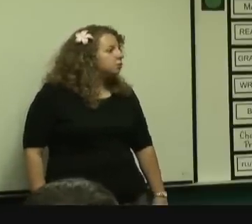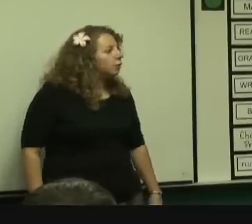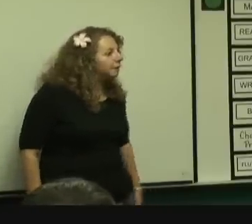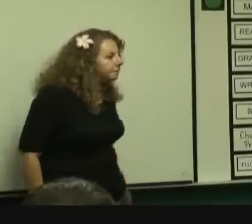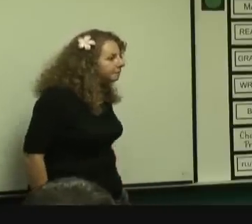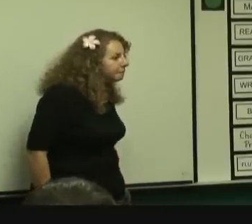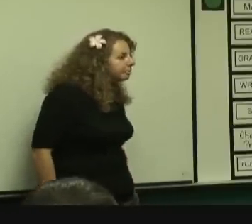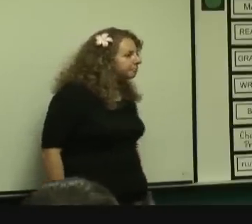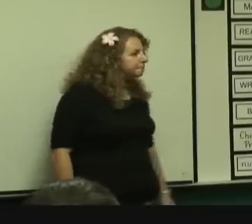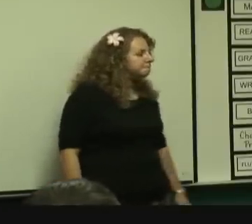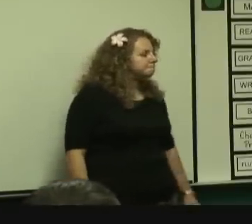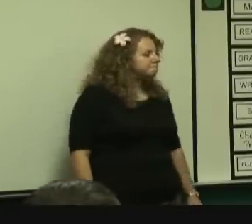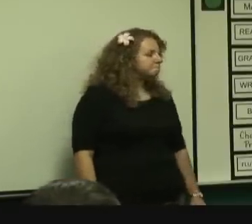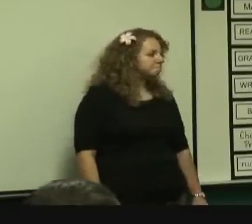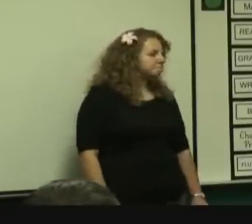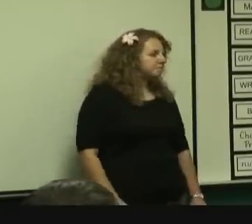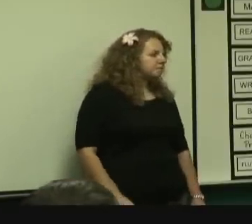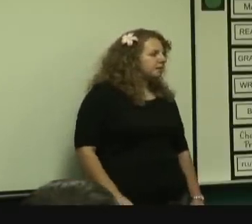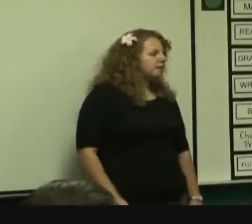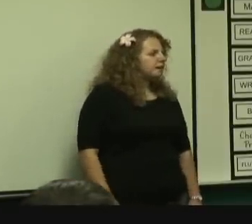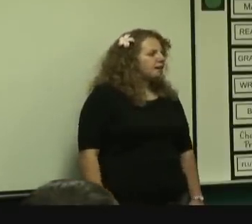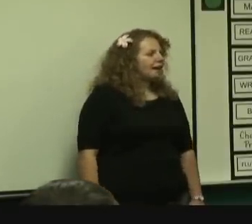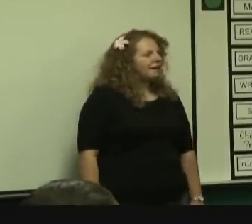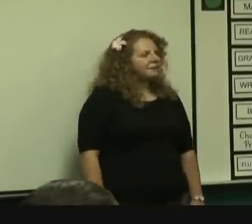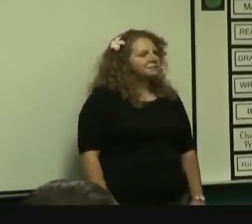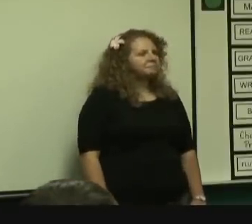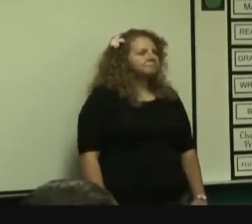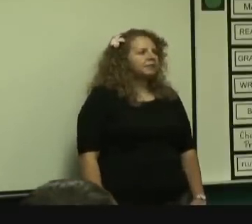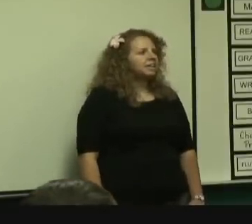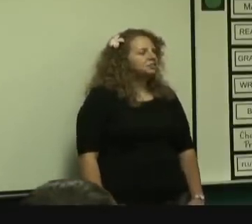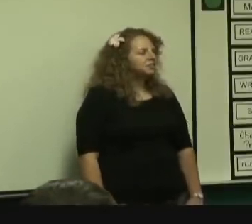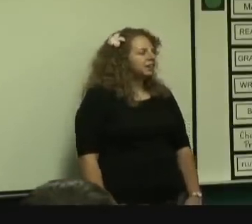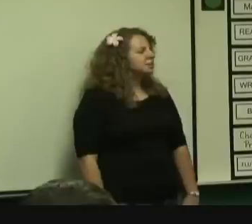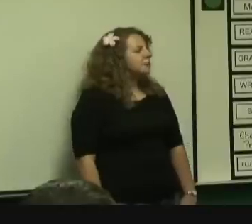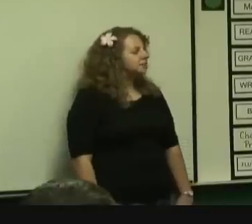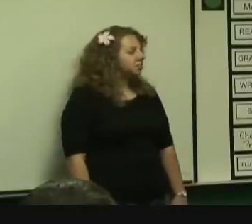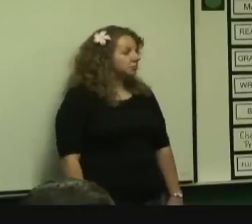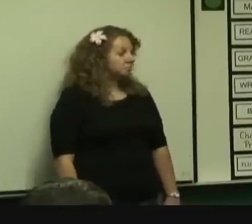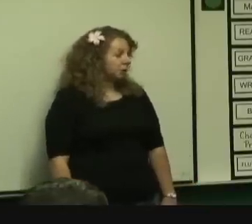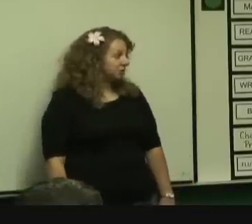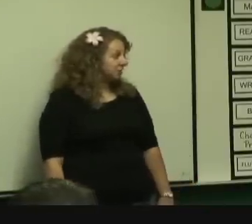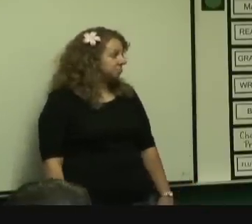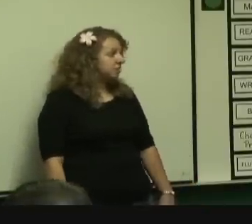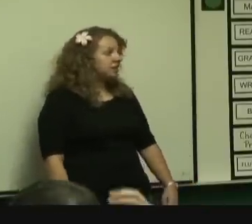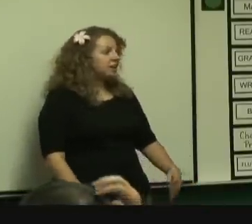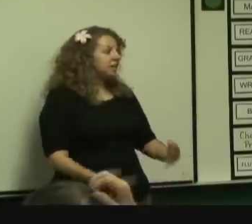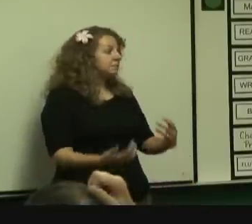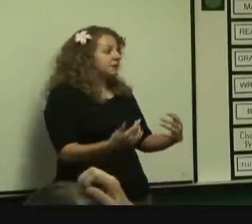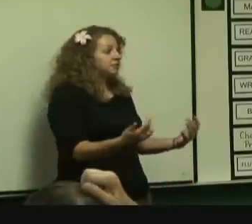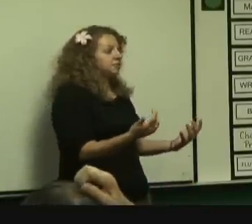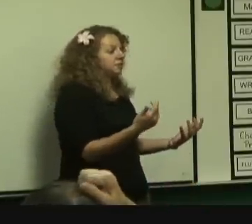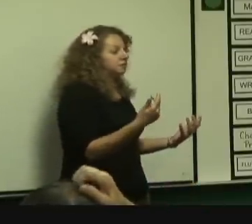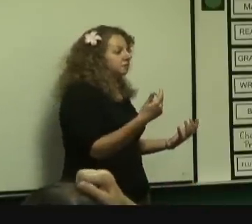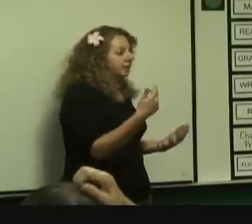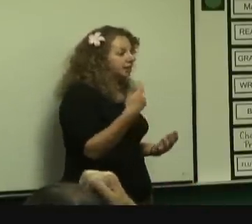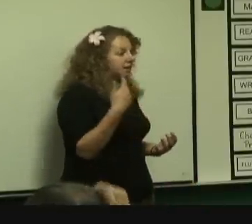What? Do you always say it with your mouth? Um, it just kind of depends on the person. It depends on like,